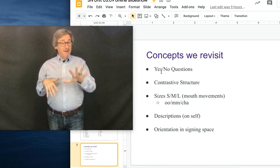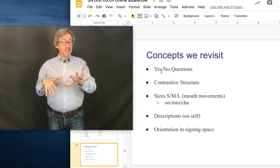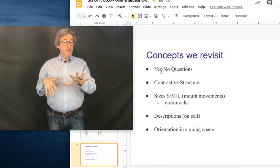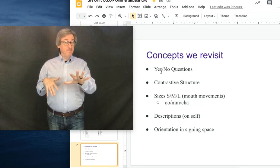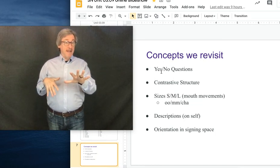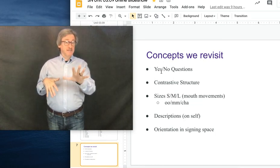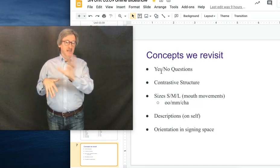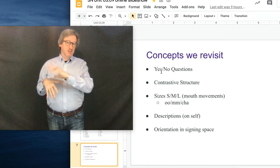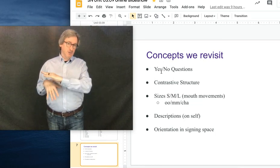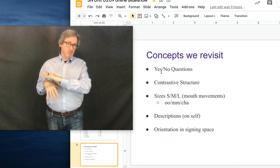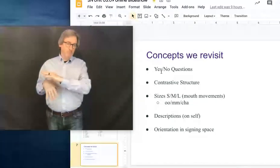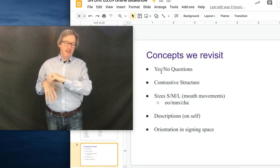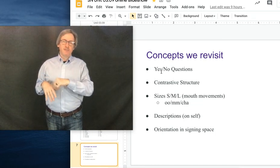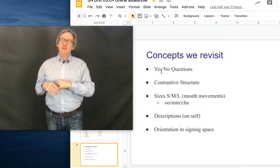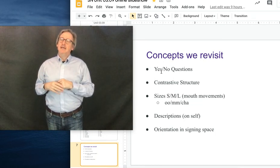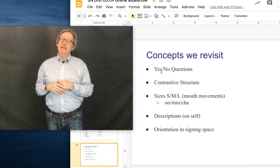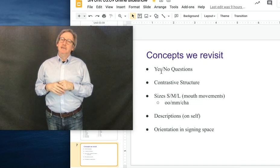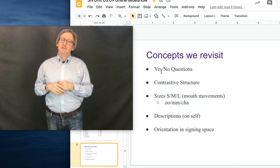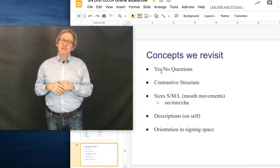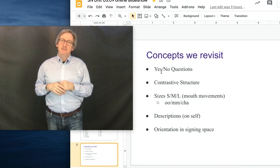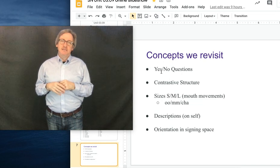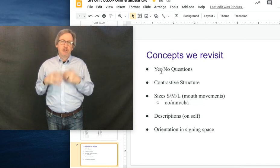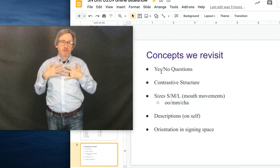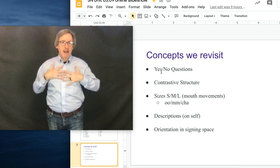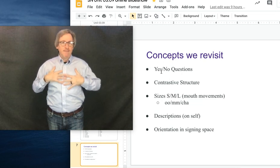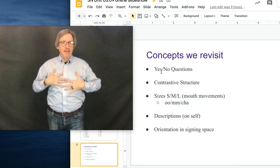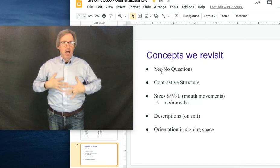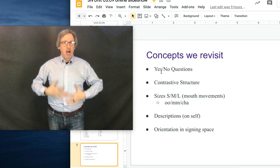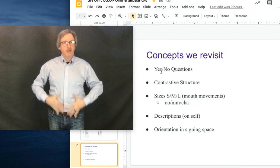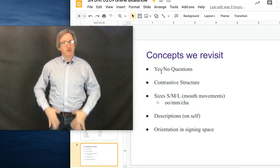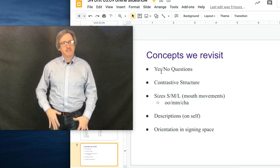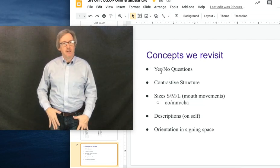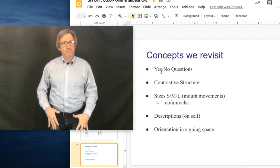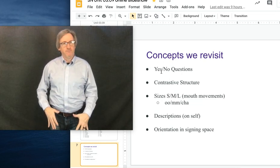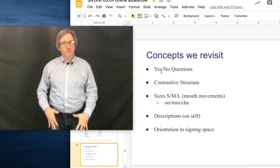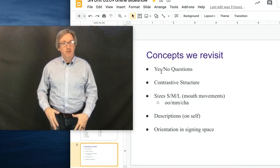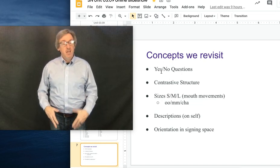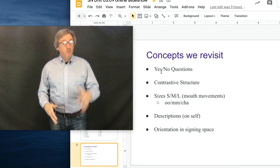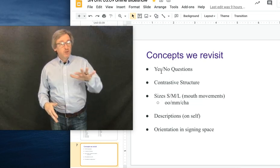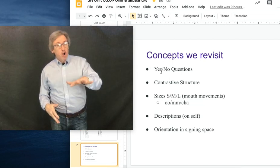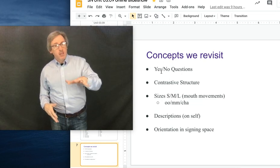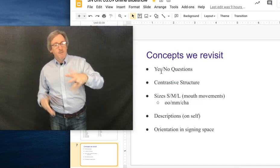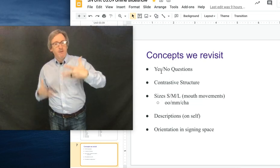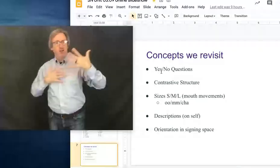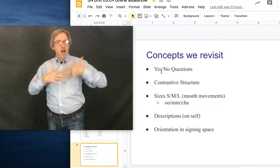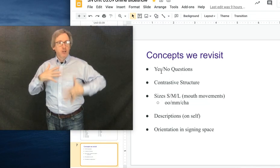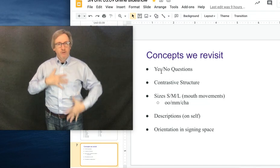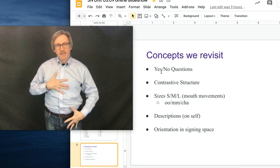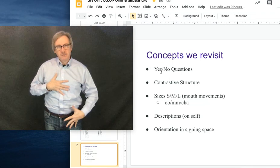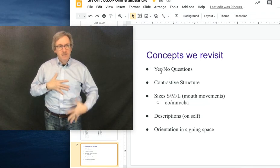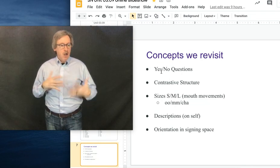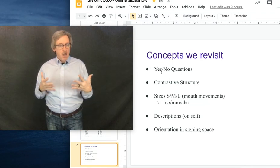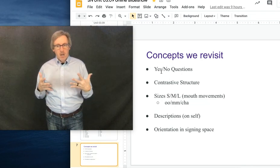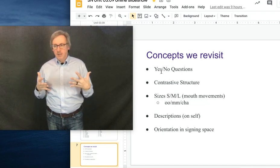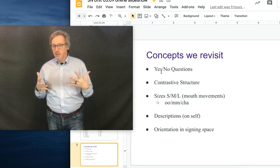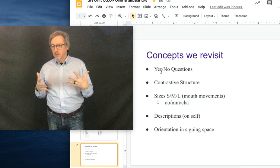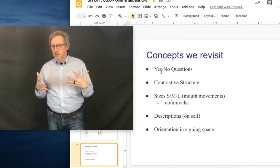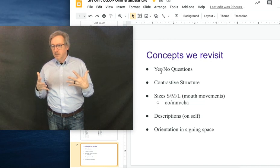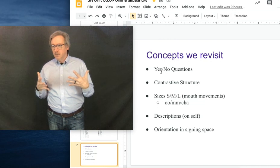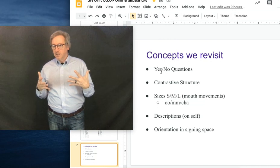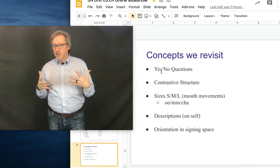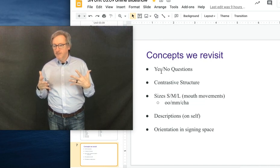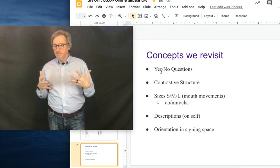talk, especially with pets, not so much roommates, is describing on yourself. We're talking about the colorings